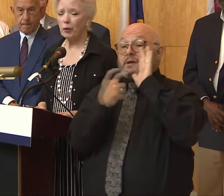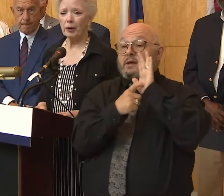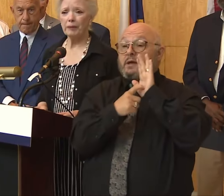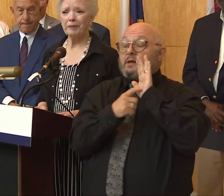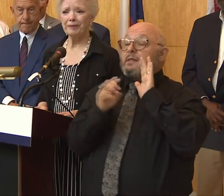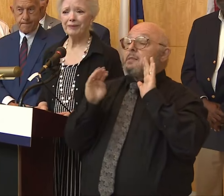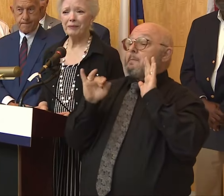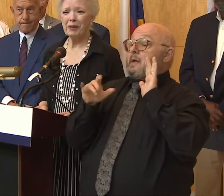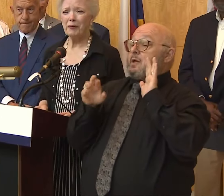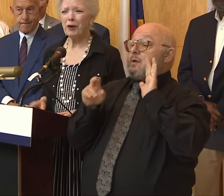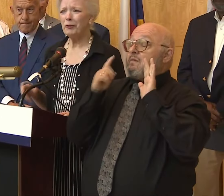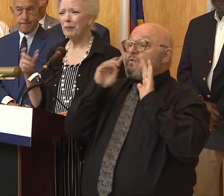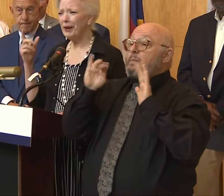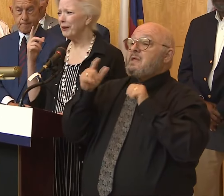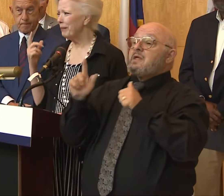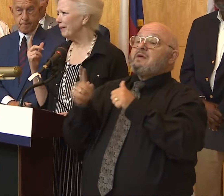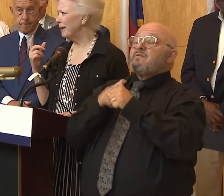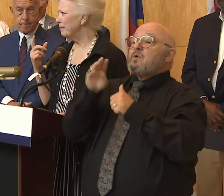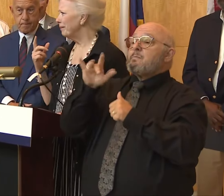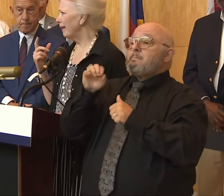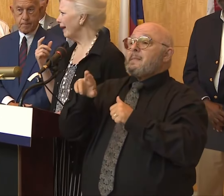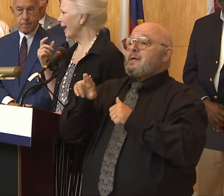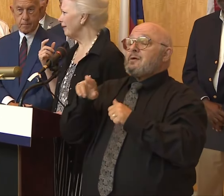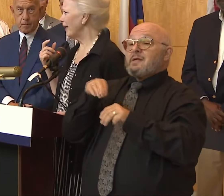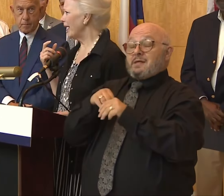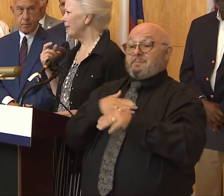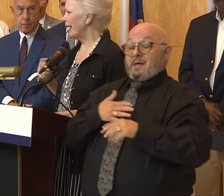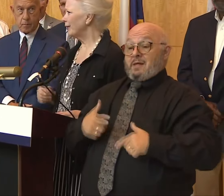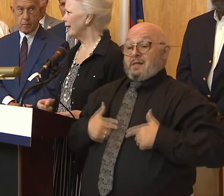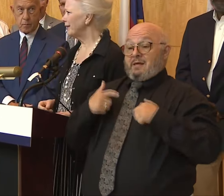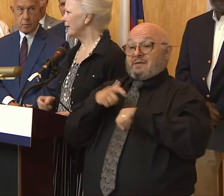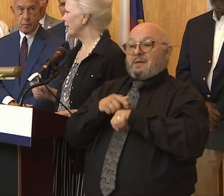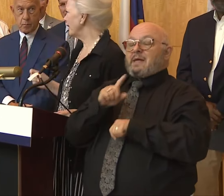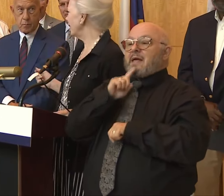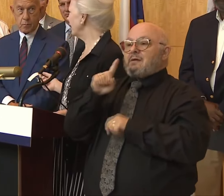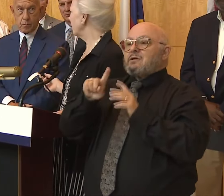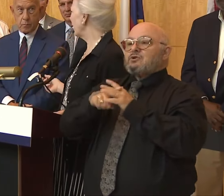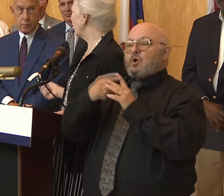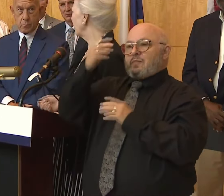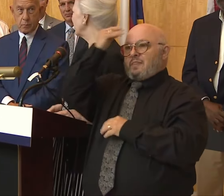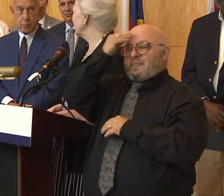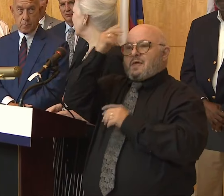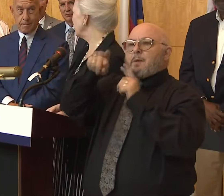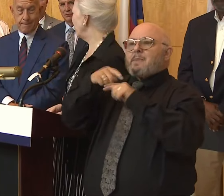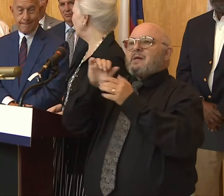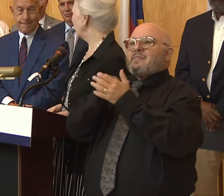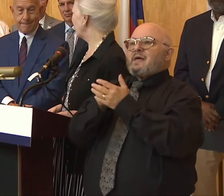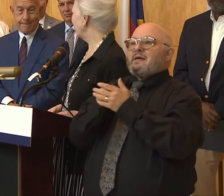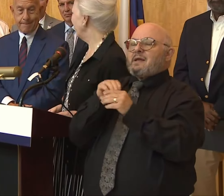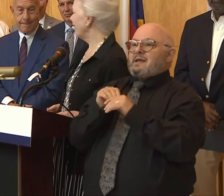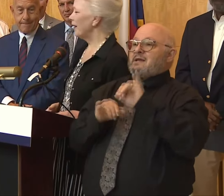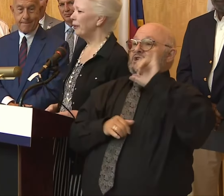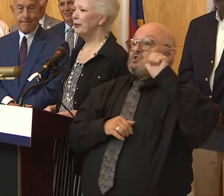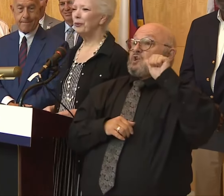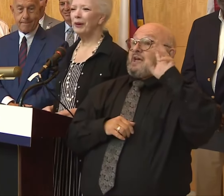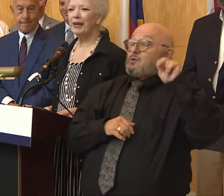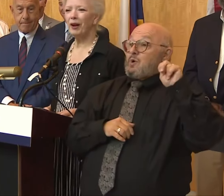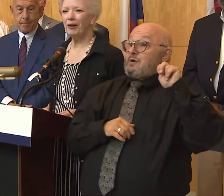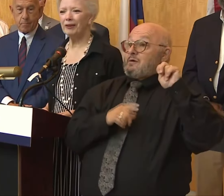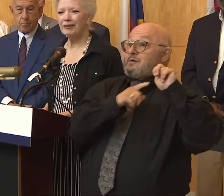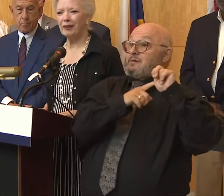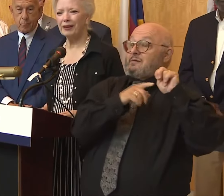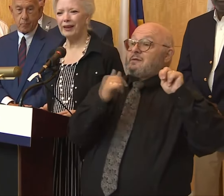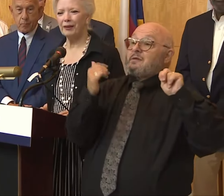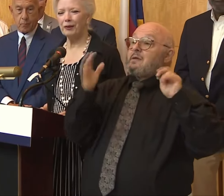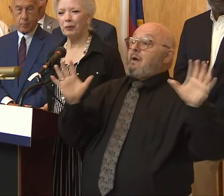him for being the first mayor in my lifetime to actually start thinking about all this in January, which is when he